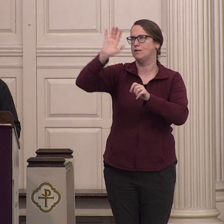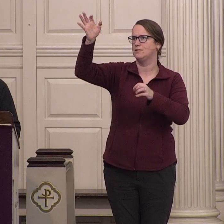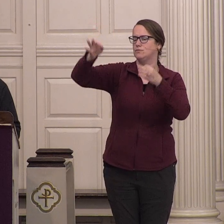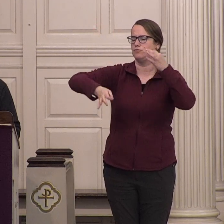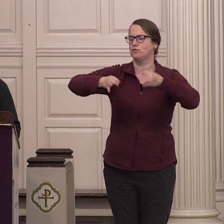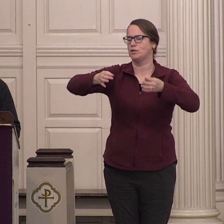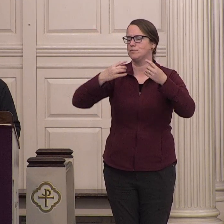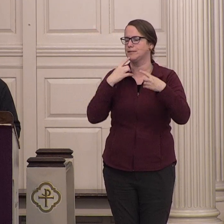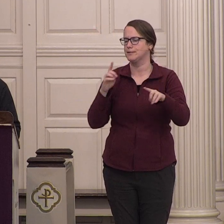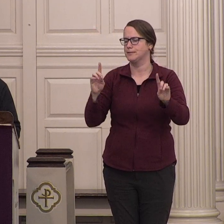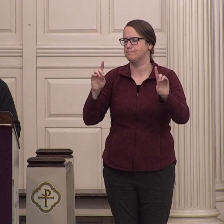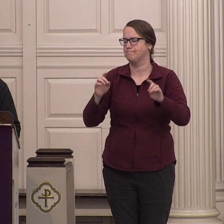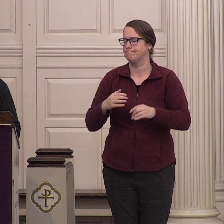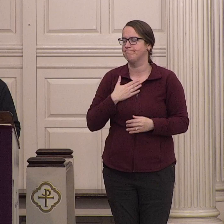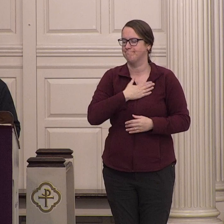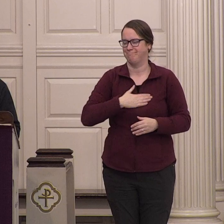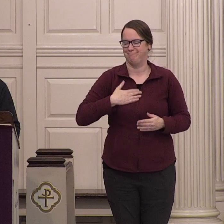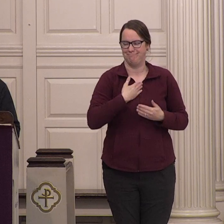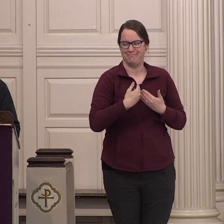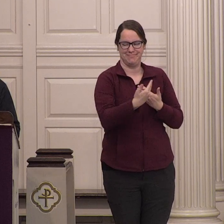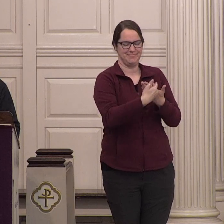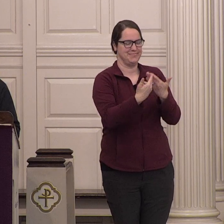The Lord remembers his covenant.